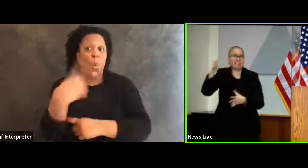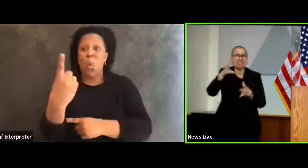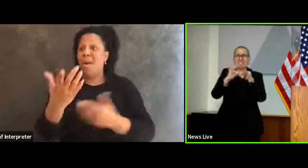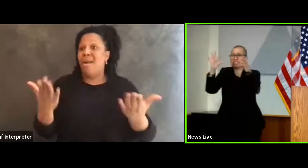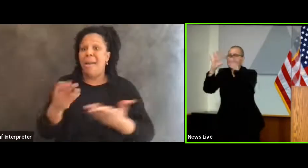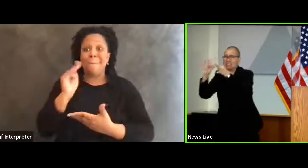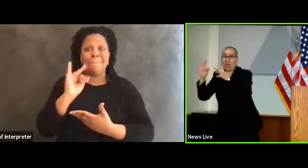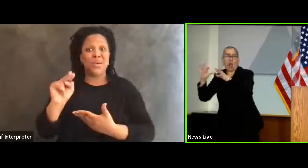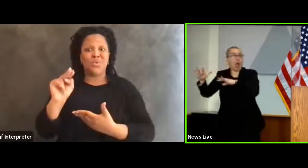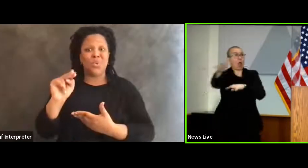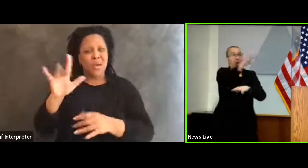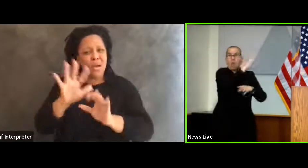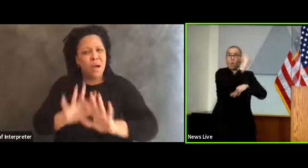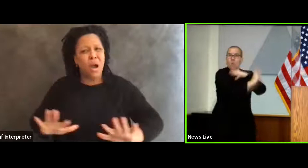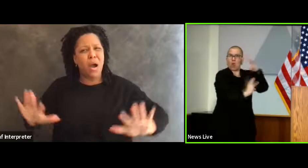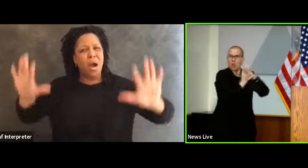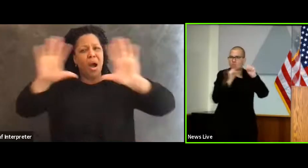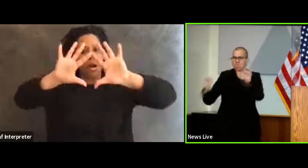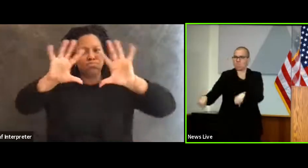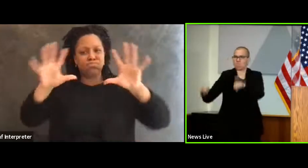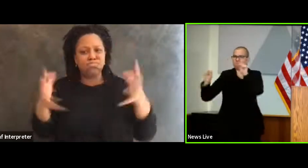create meaningful change.